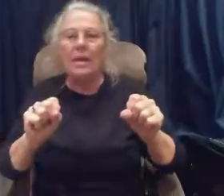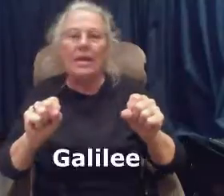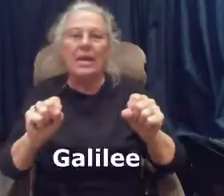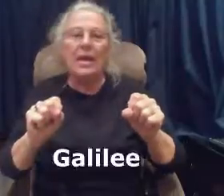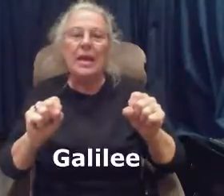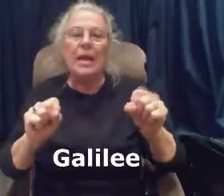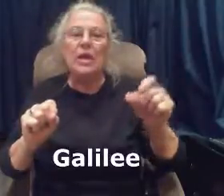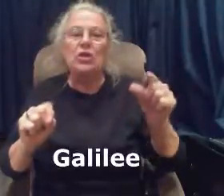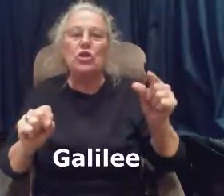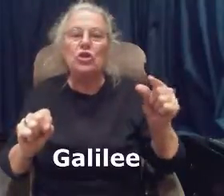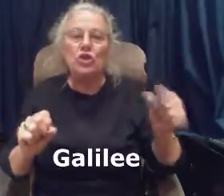Galilee,